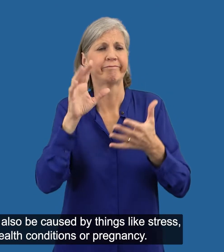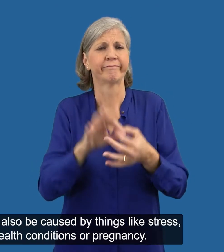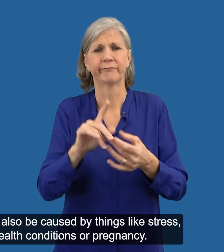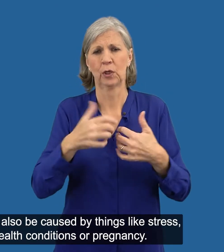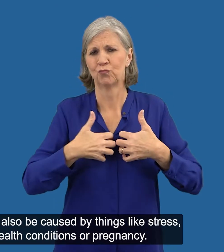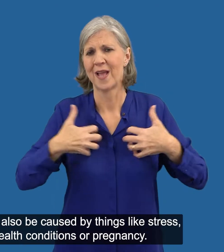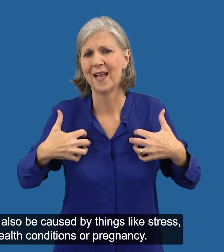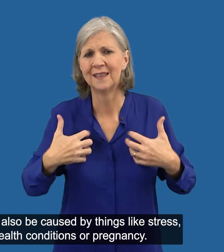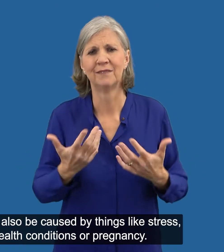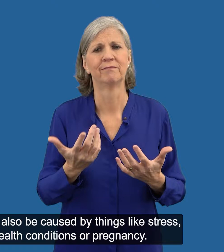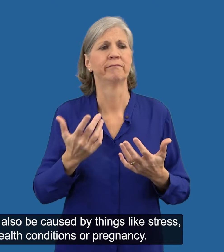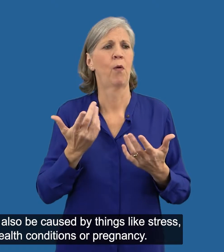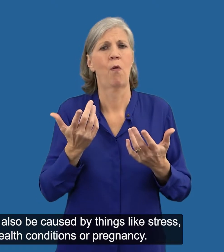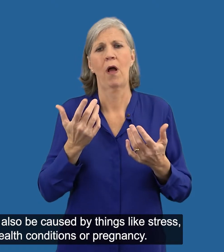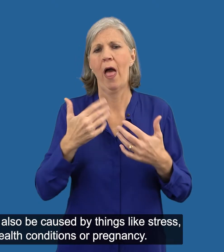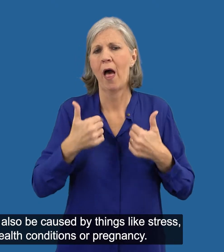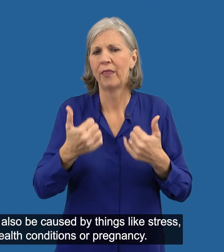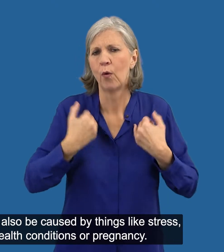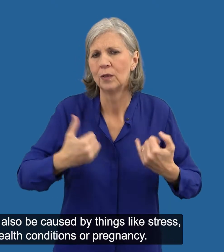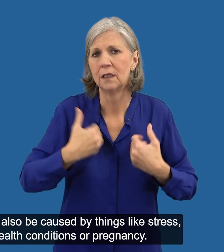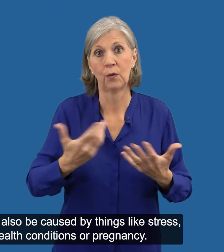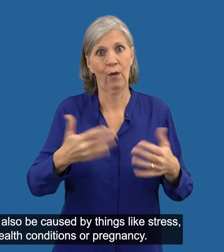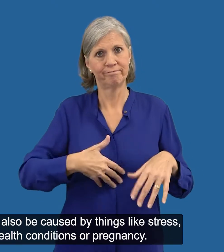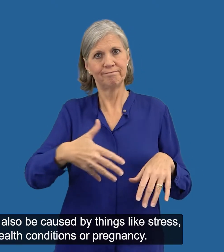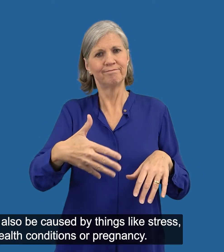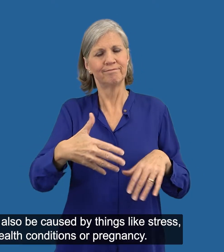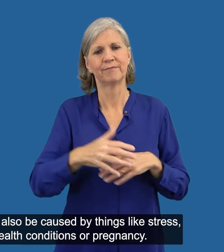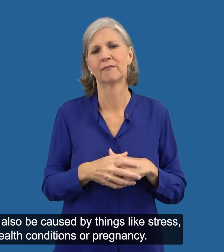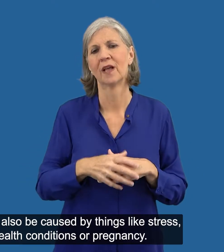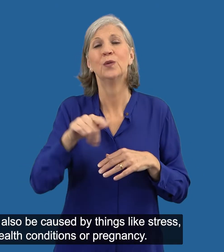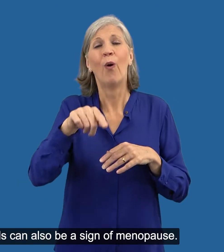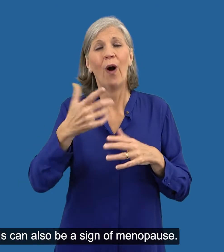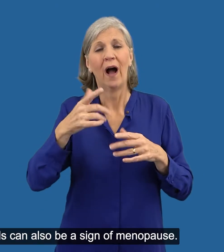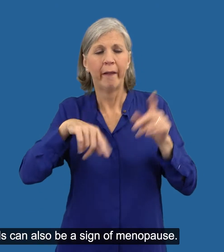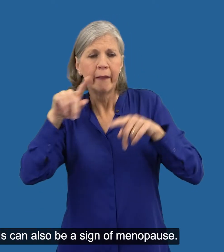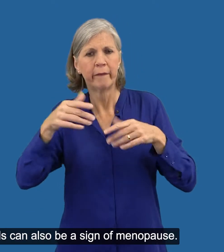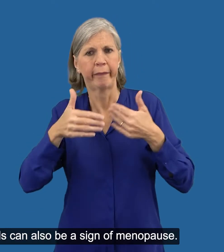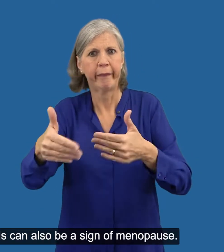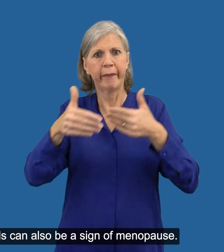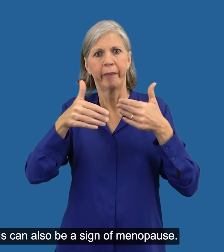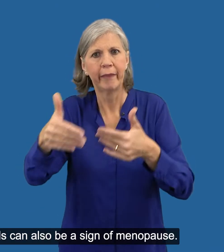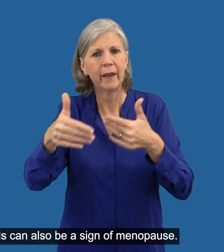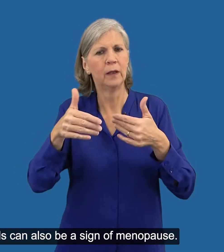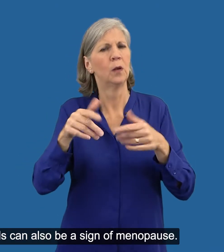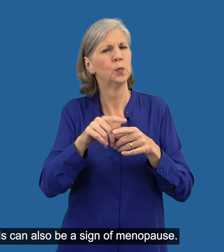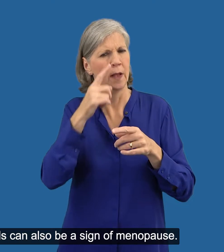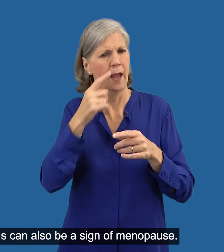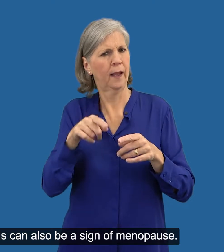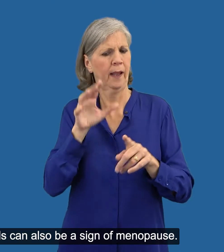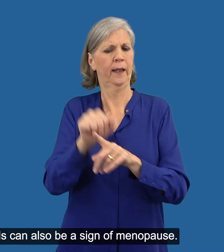However, it can also be caused by things like stress, certain health conditions, or pregnancy. Irregular periods can also be a